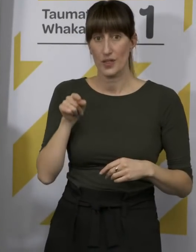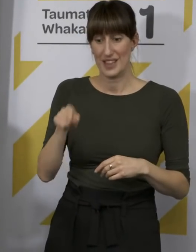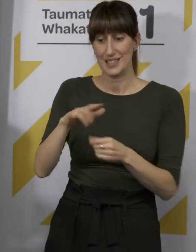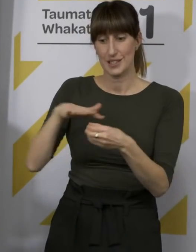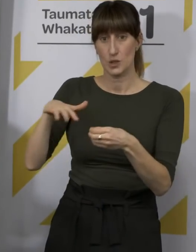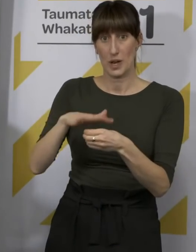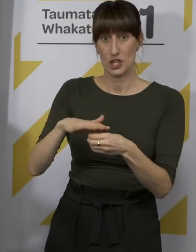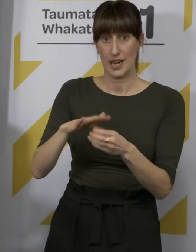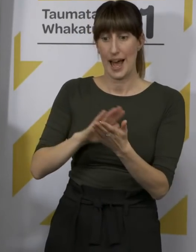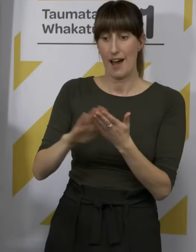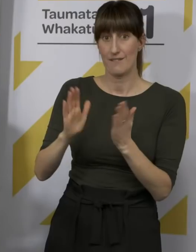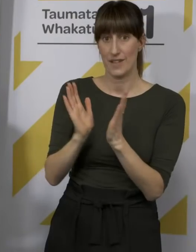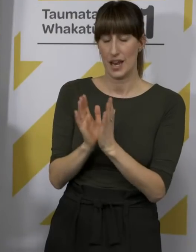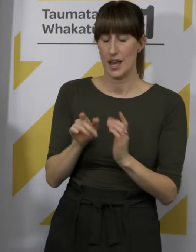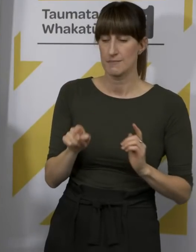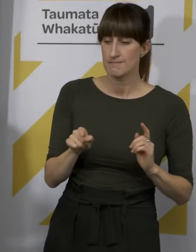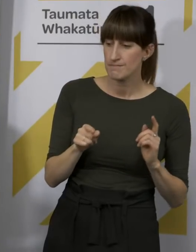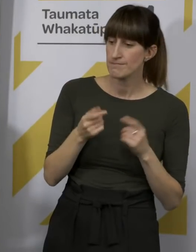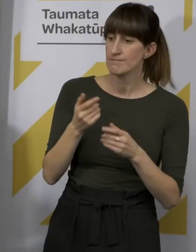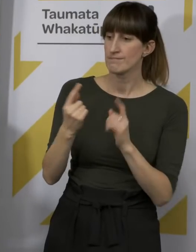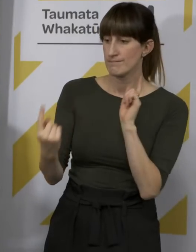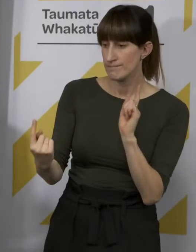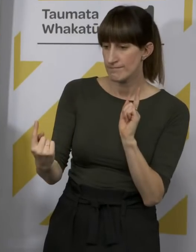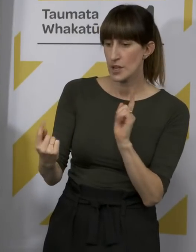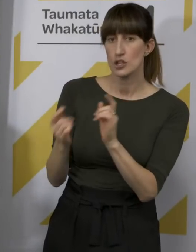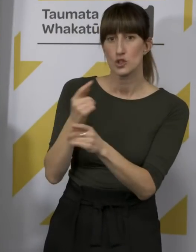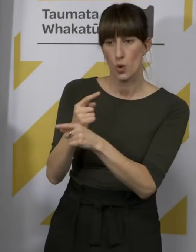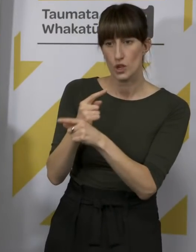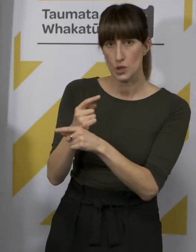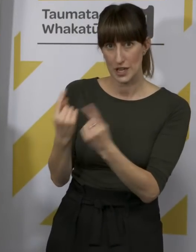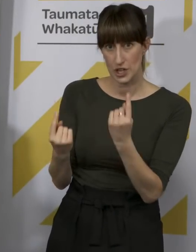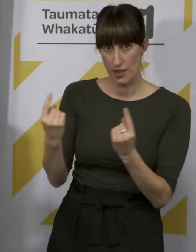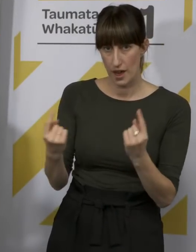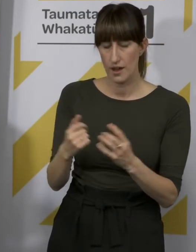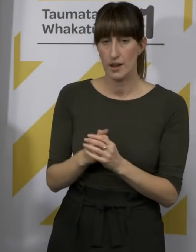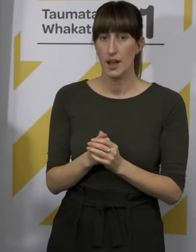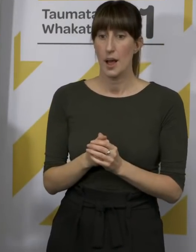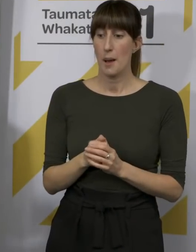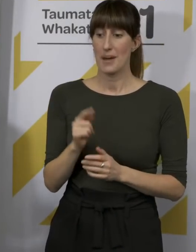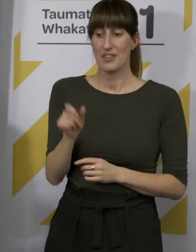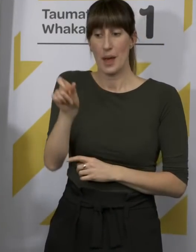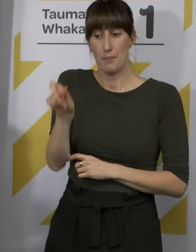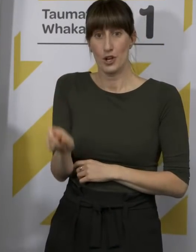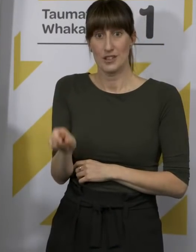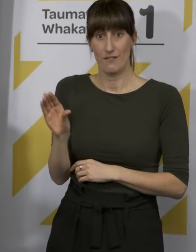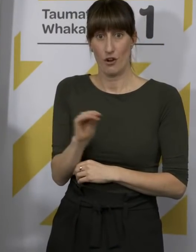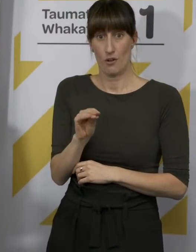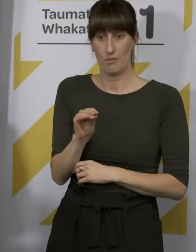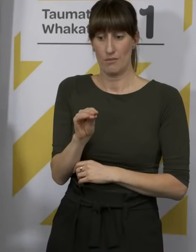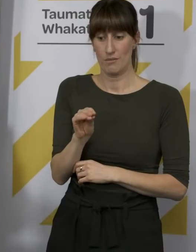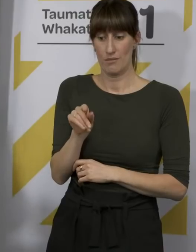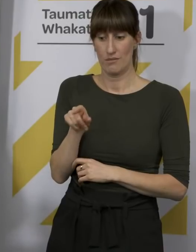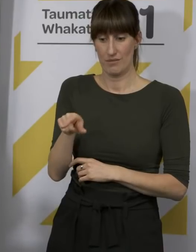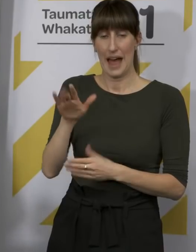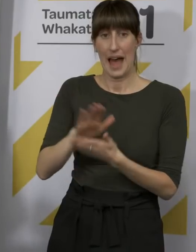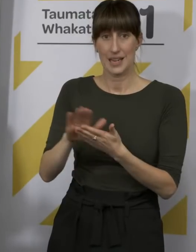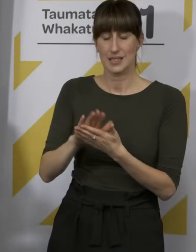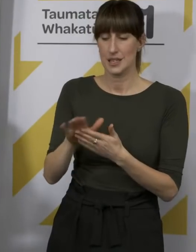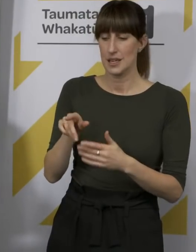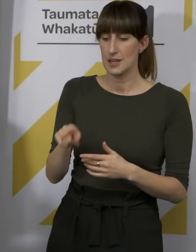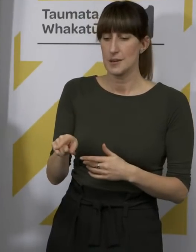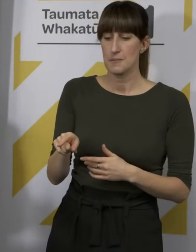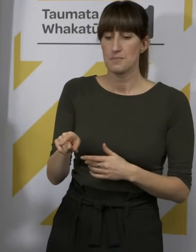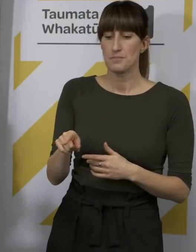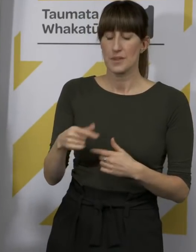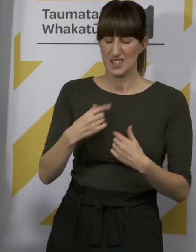about it with the person. There wasn't deemed to be any risk at all, but the person chose to or did self-isolate and was tested. I've just checked with the